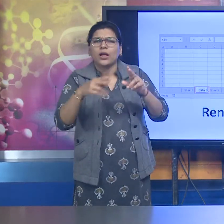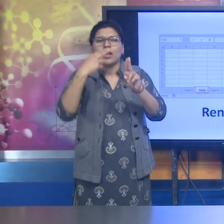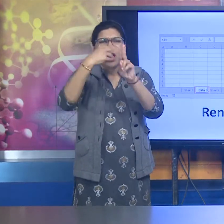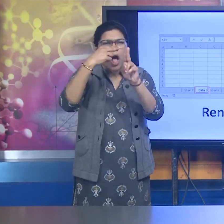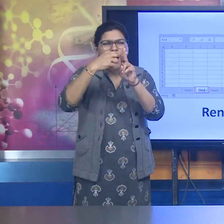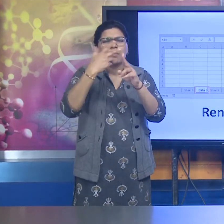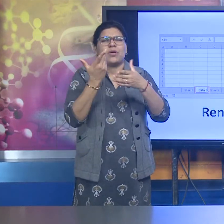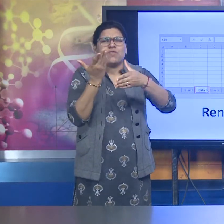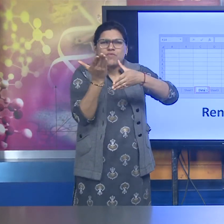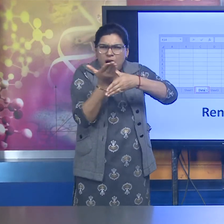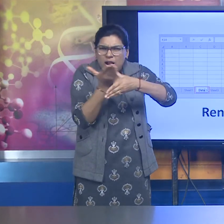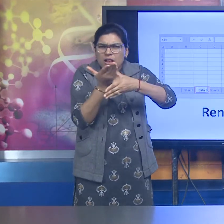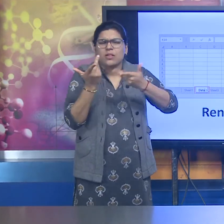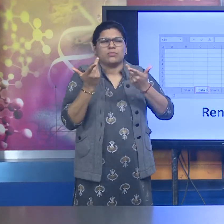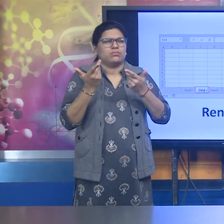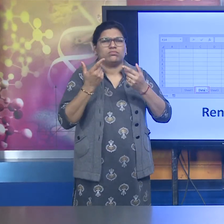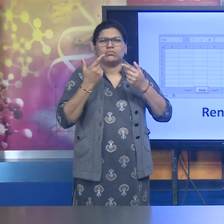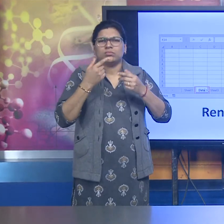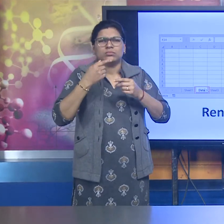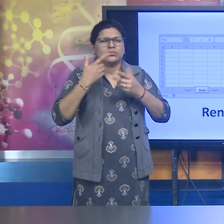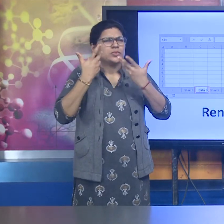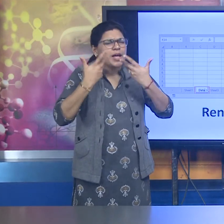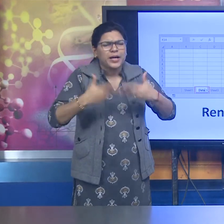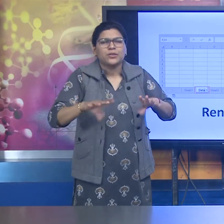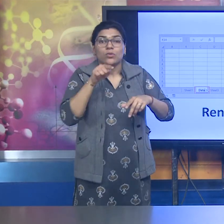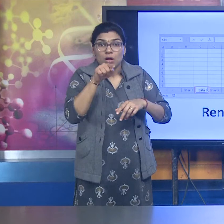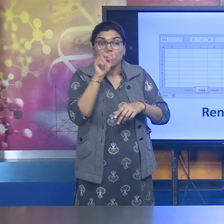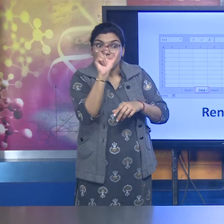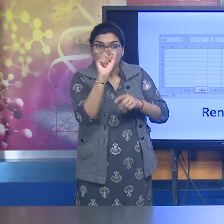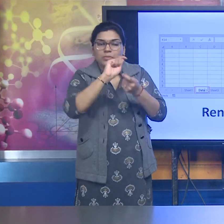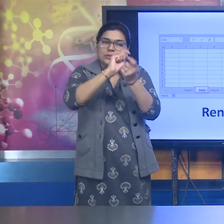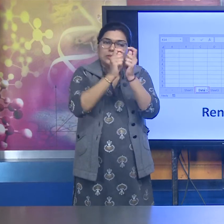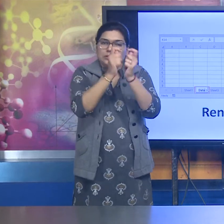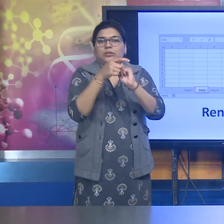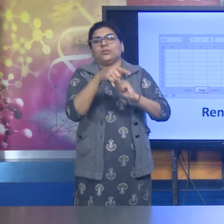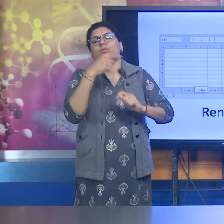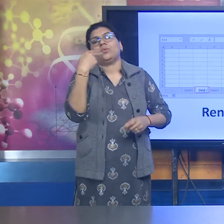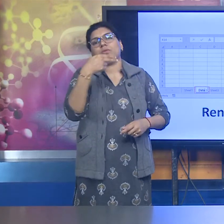data or any other name you want to put in that particular column.